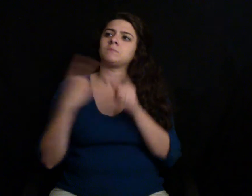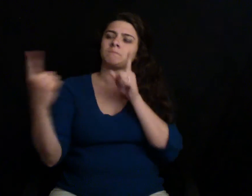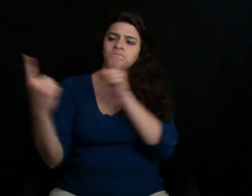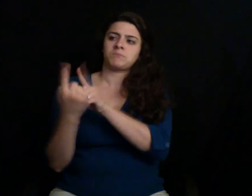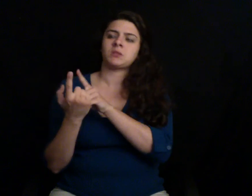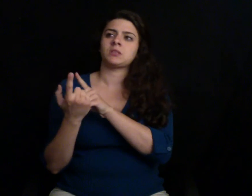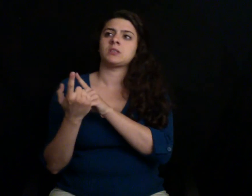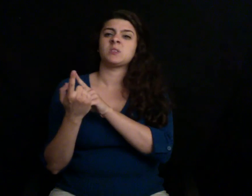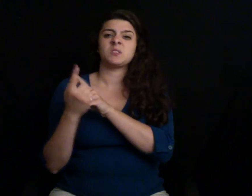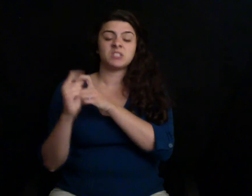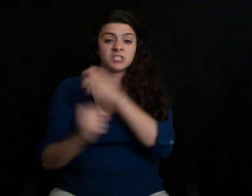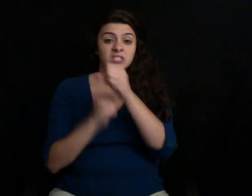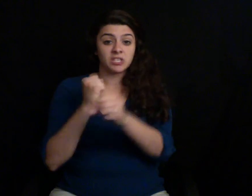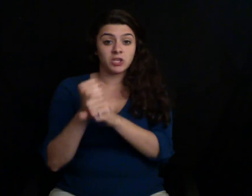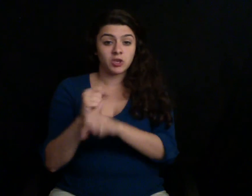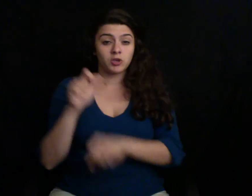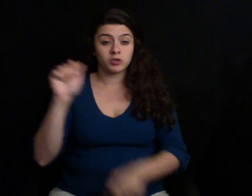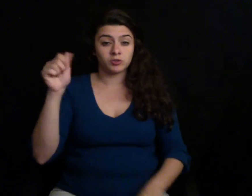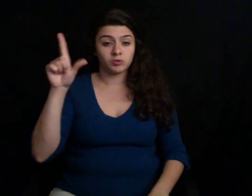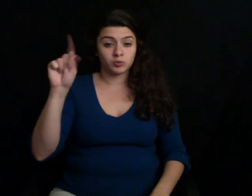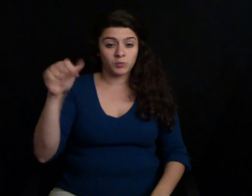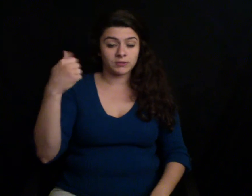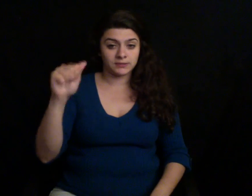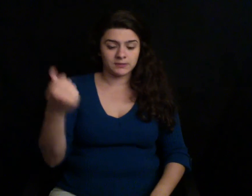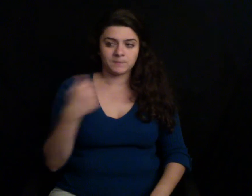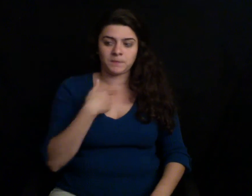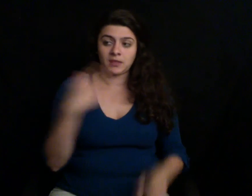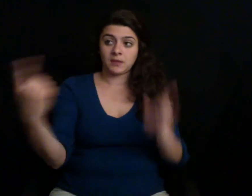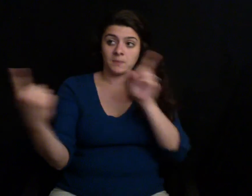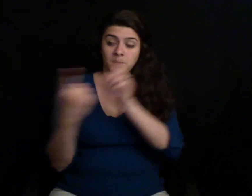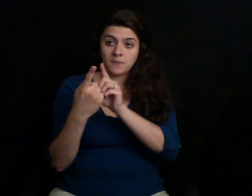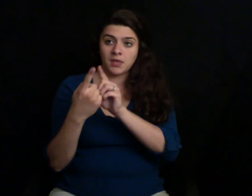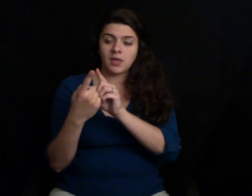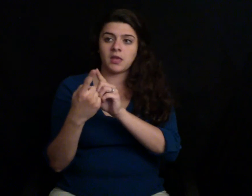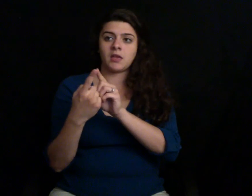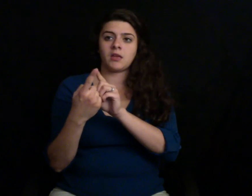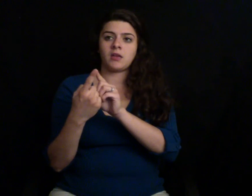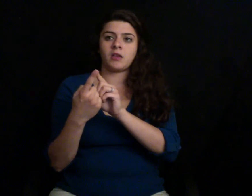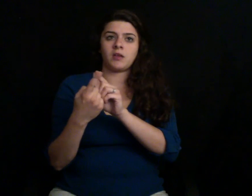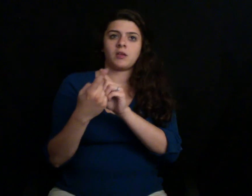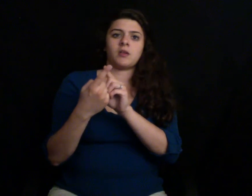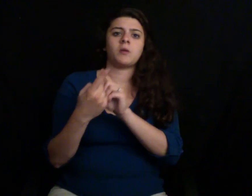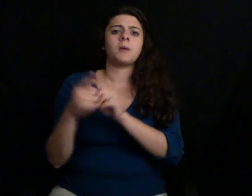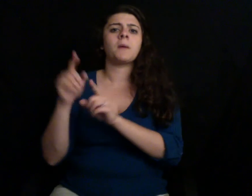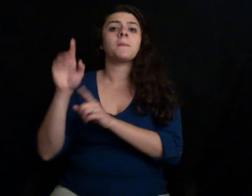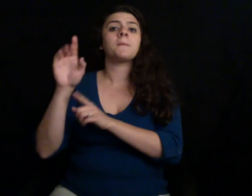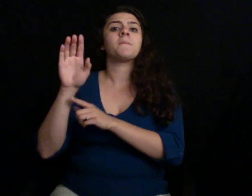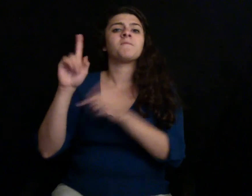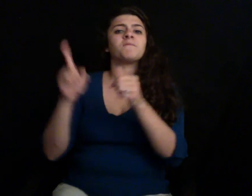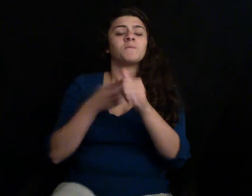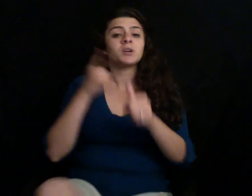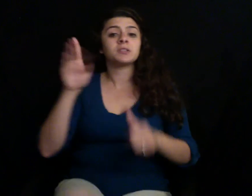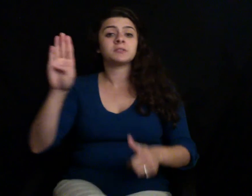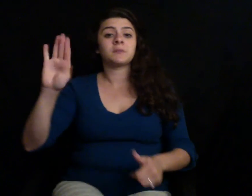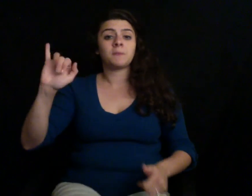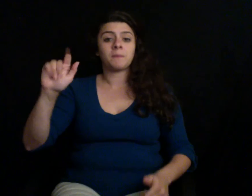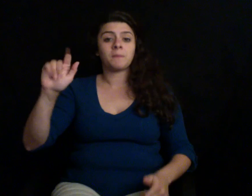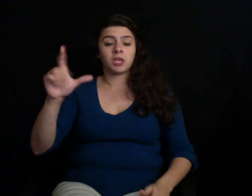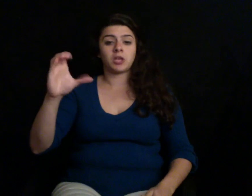in 2010, and I met him actually at the first ever VidCon. We had been working together for about 6 months at that